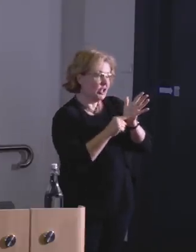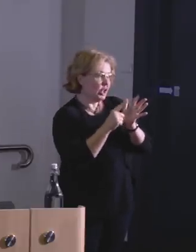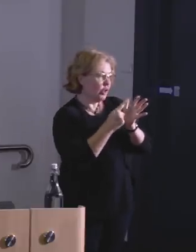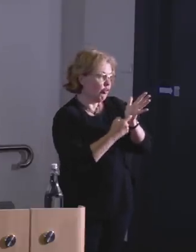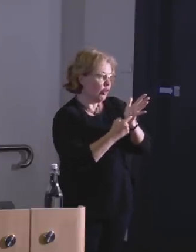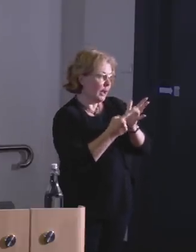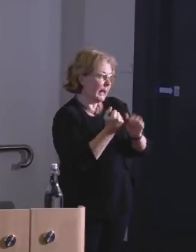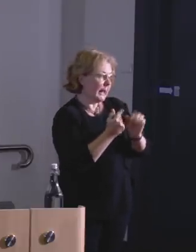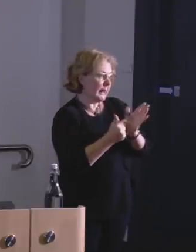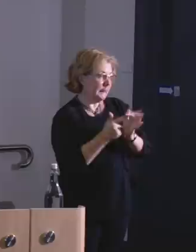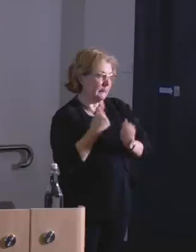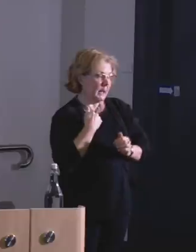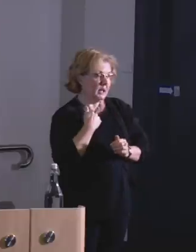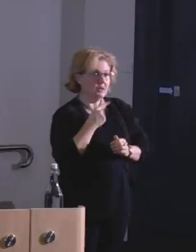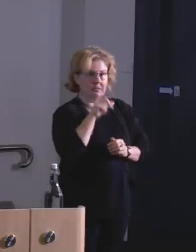they didn't like me.